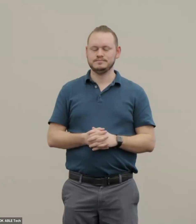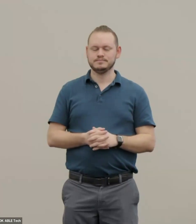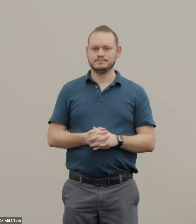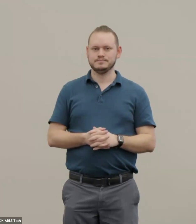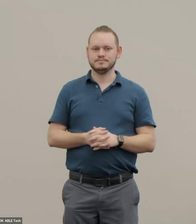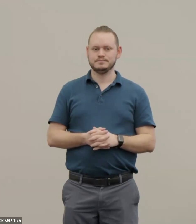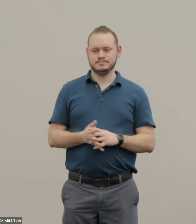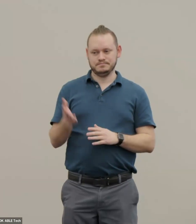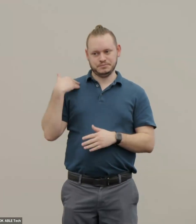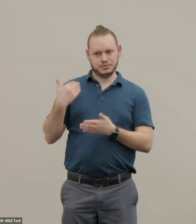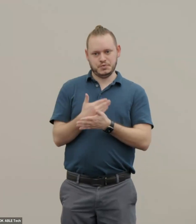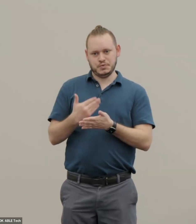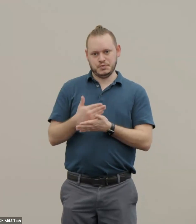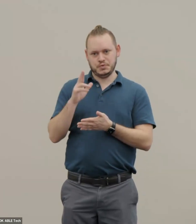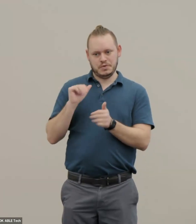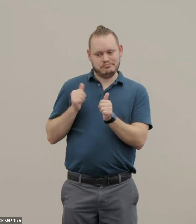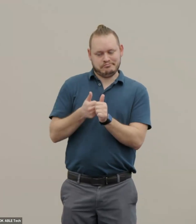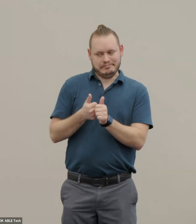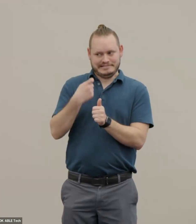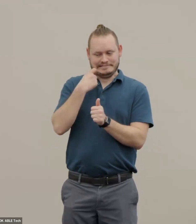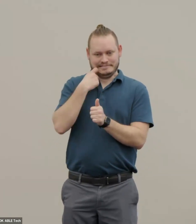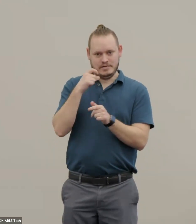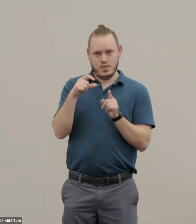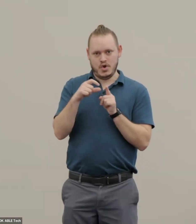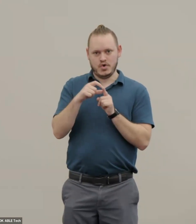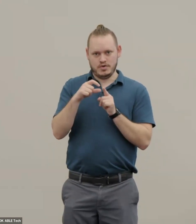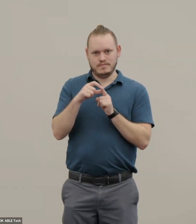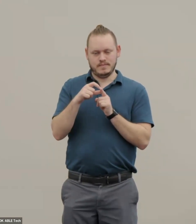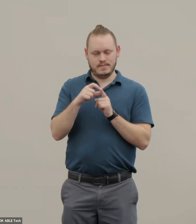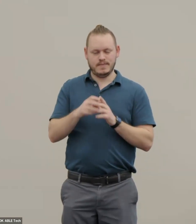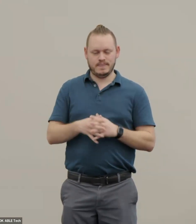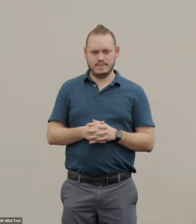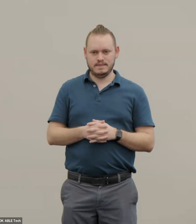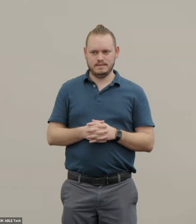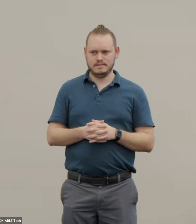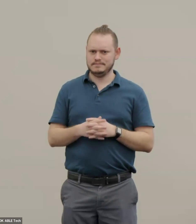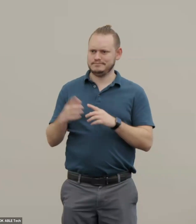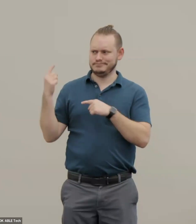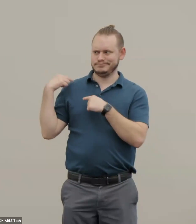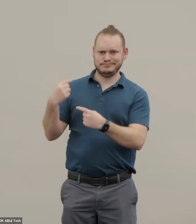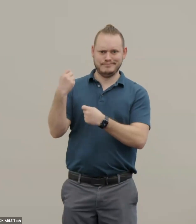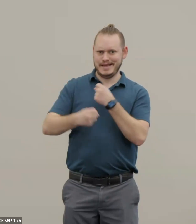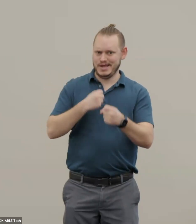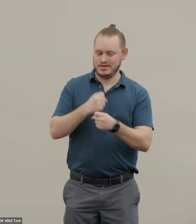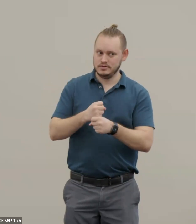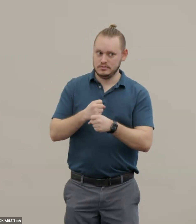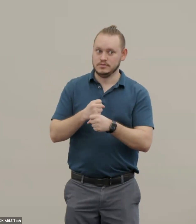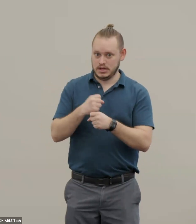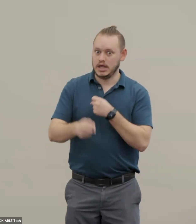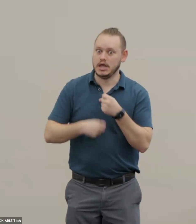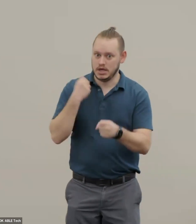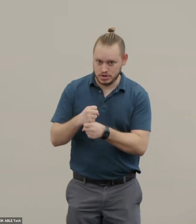new update in Word very recently, because for years, and when I say years, I mean